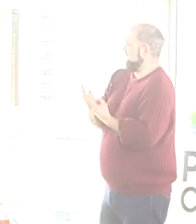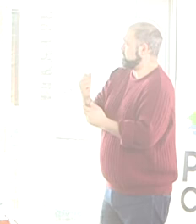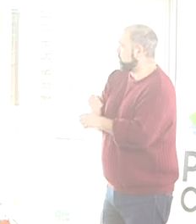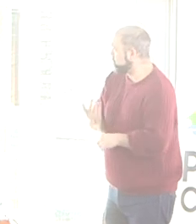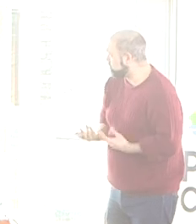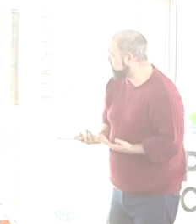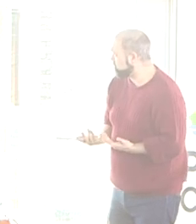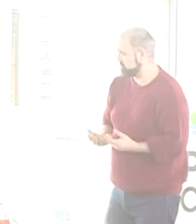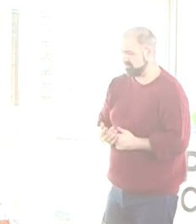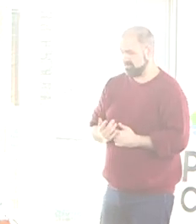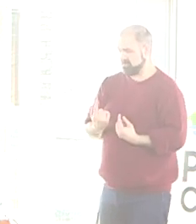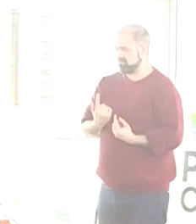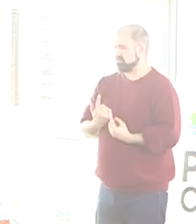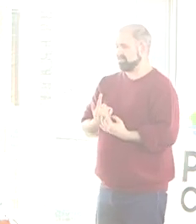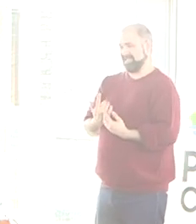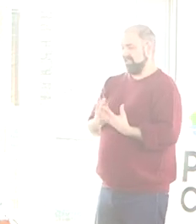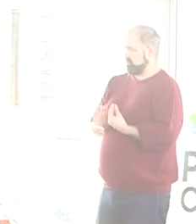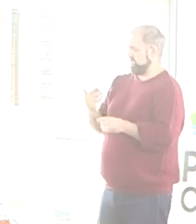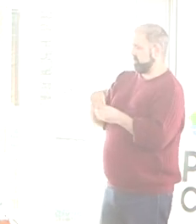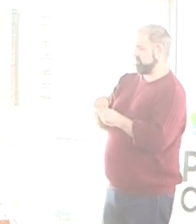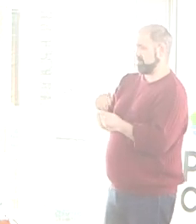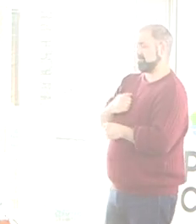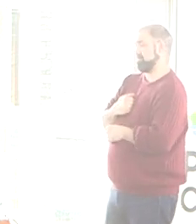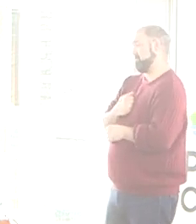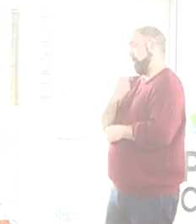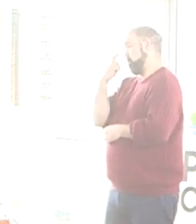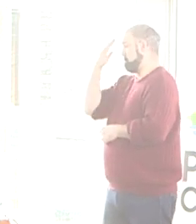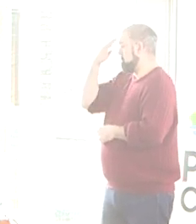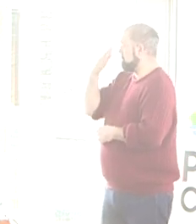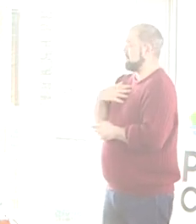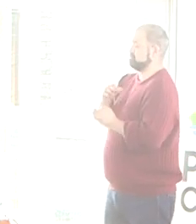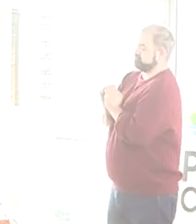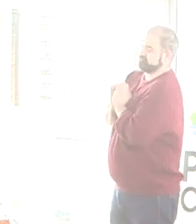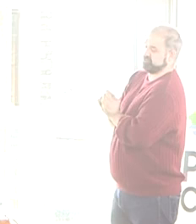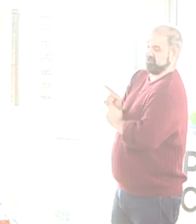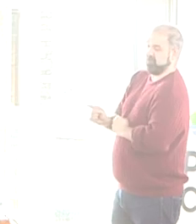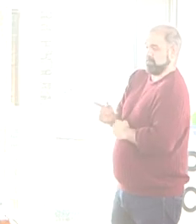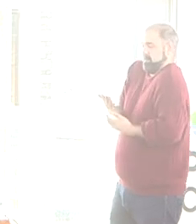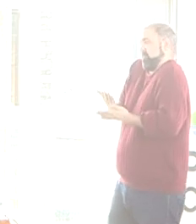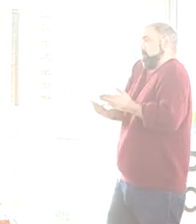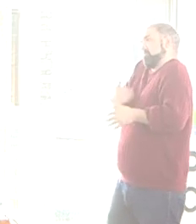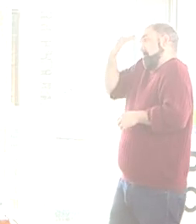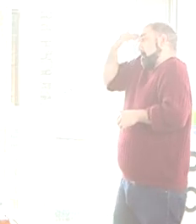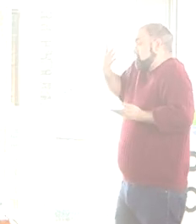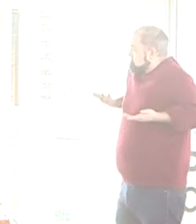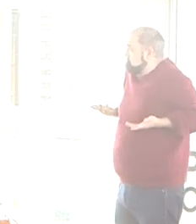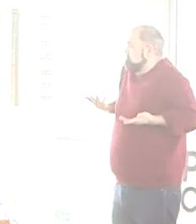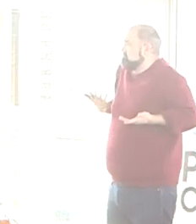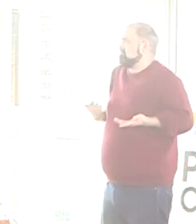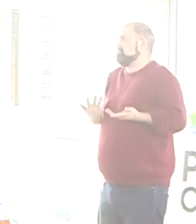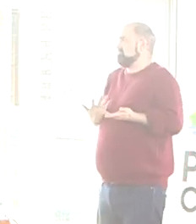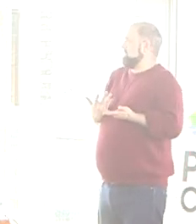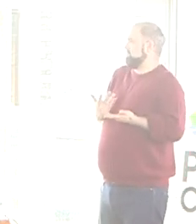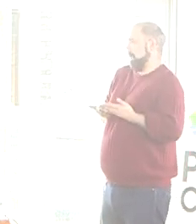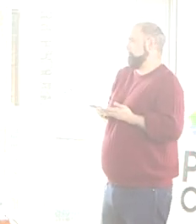this, my old mum, I am particularly grateful to. Obviously, she's my mum, so there is